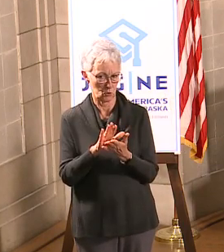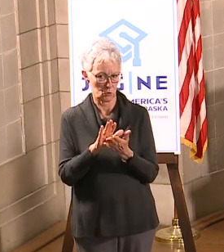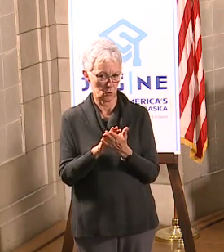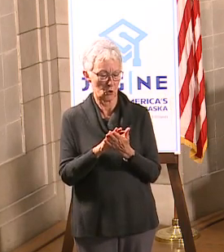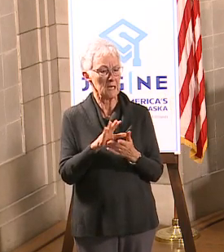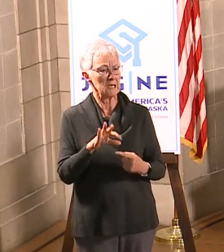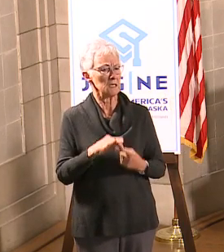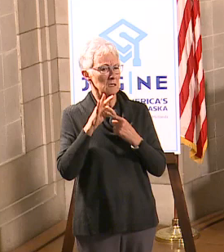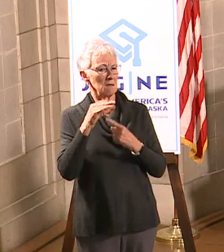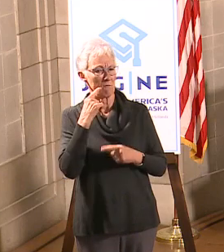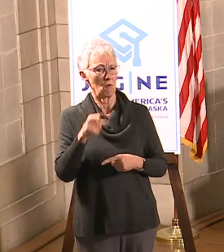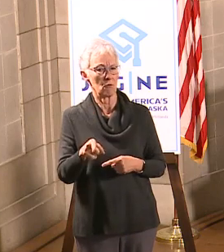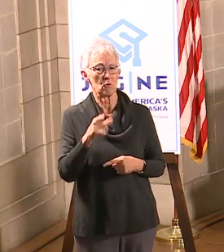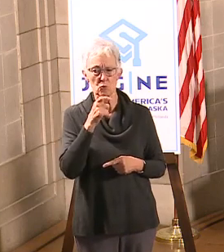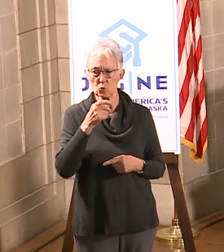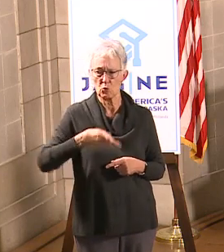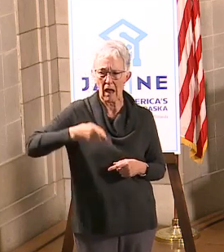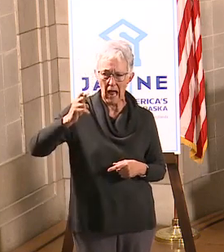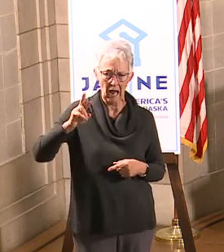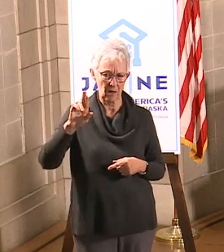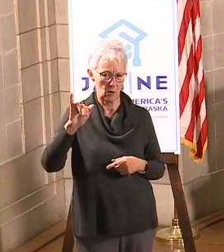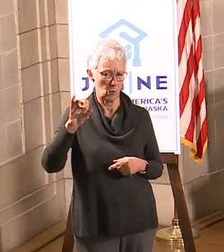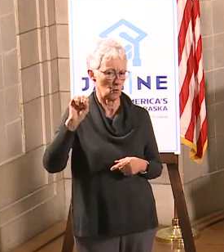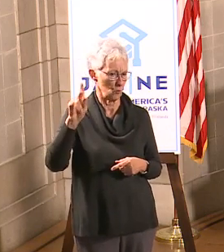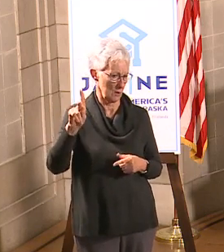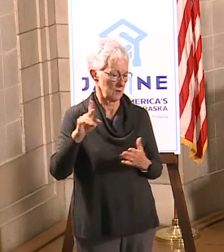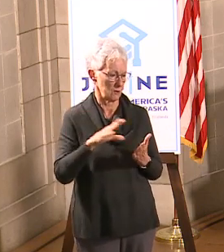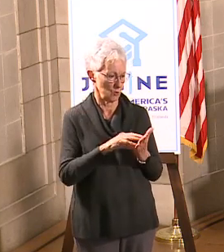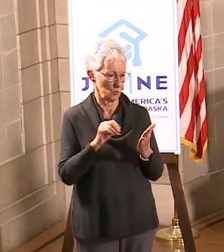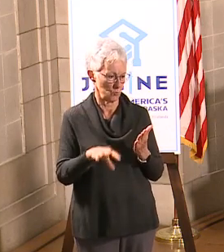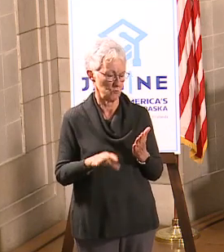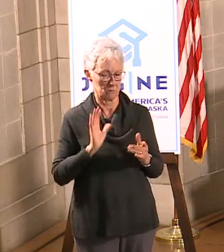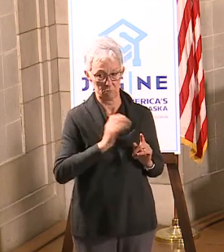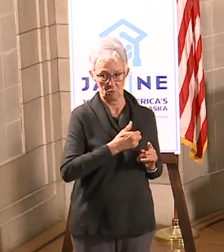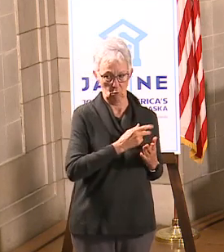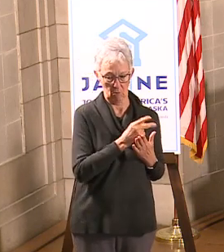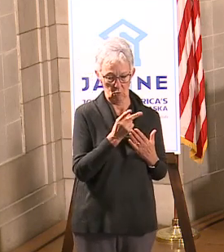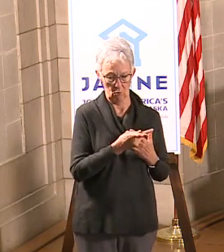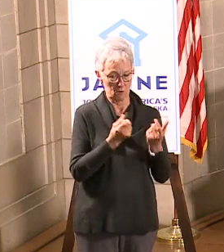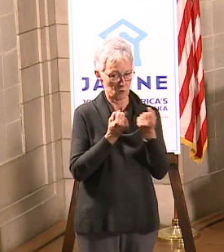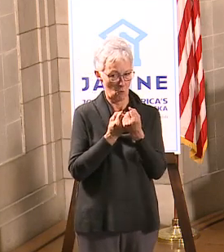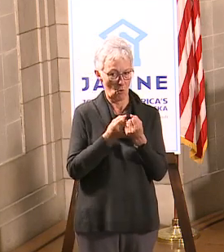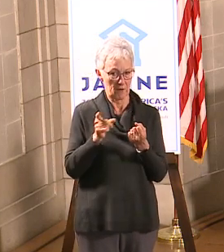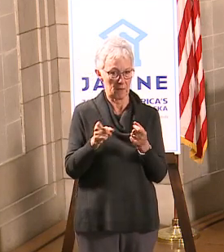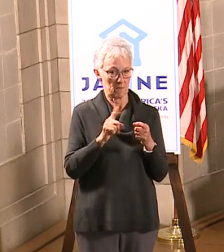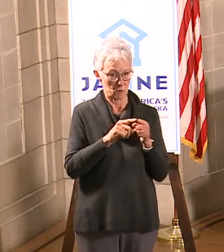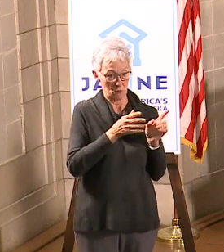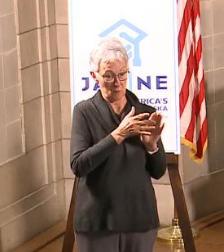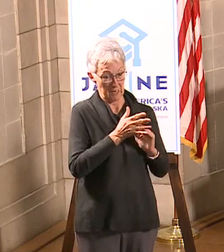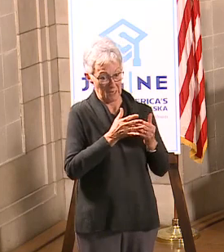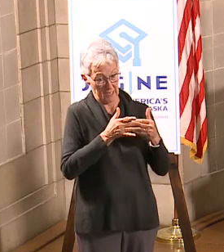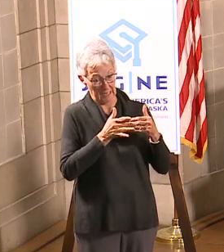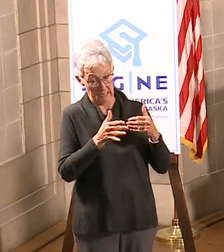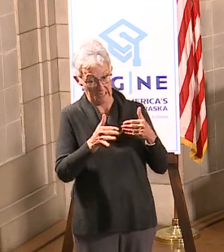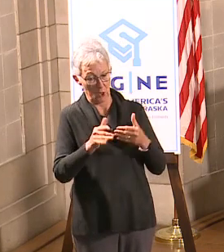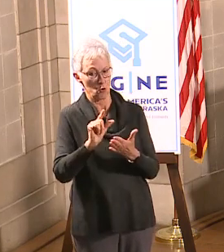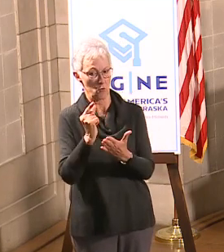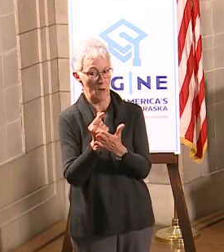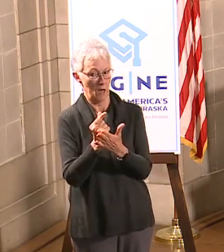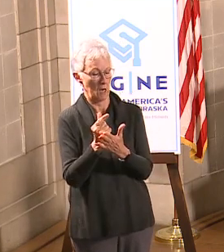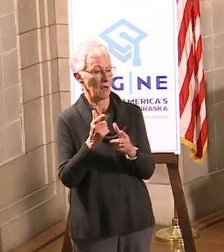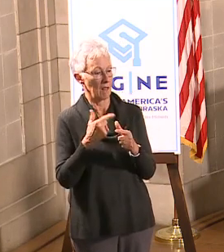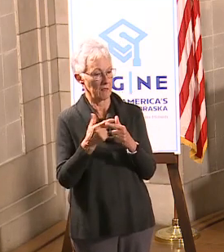risk of not graduating. This program supports them through graduation and afterwards for 12 months, ensuring they have